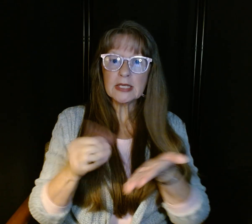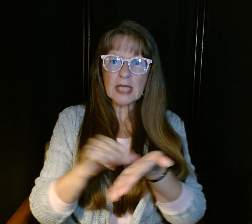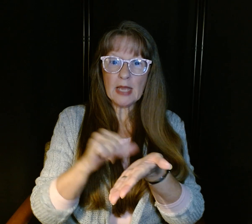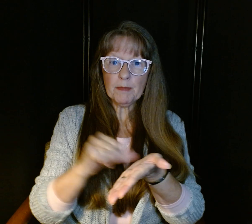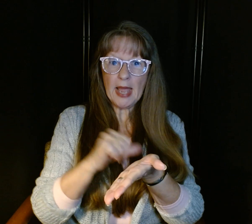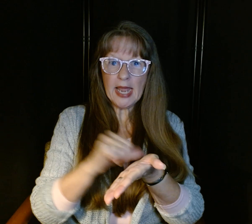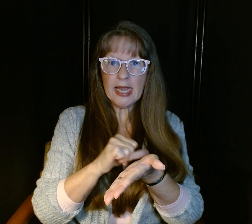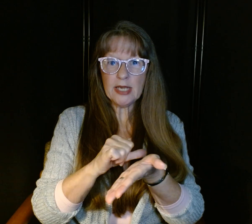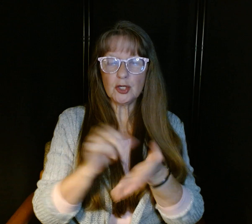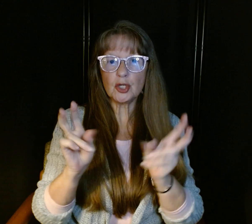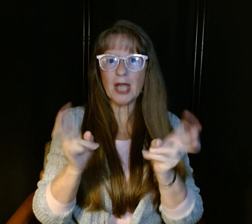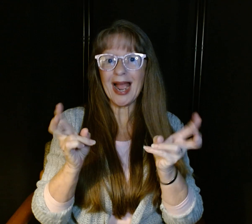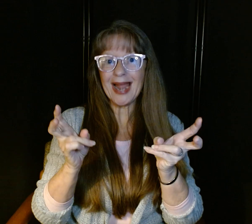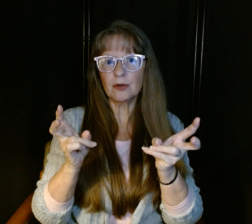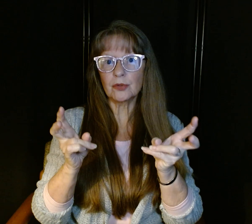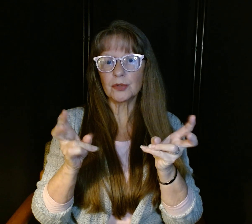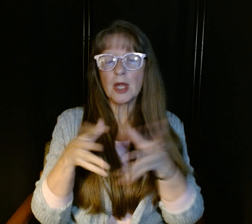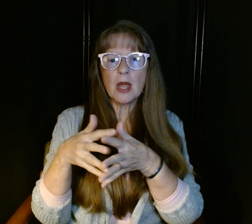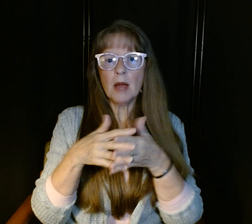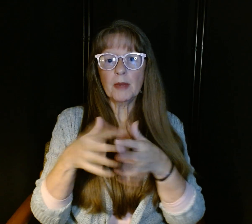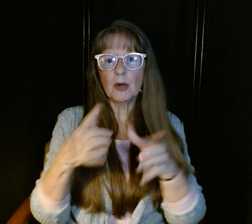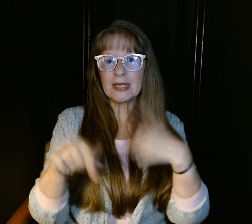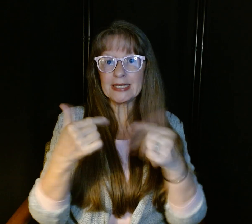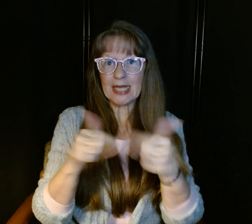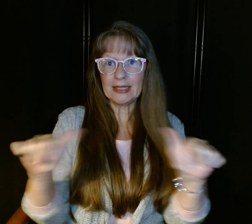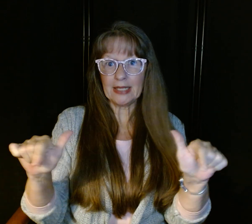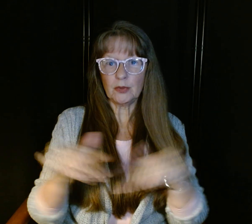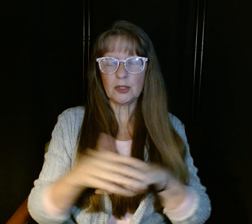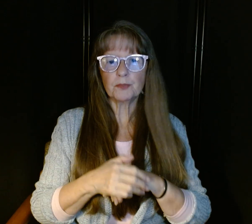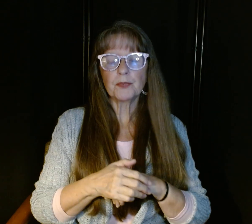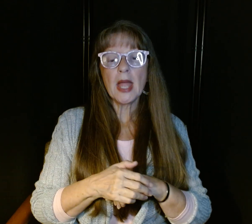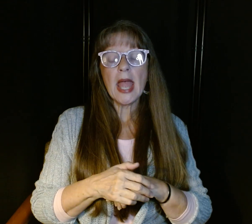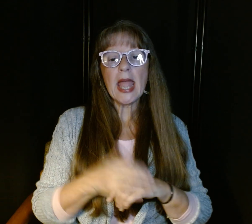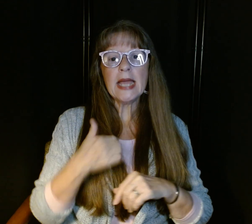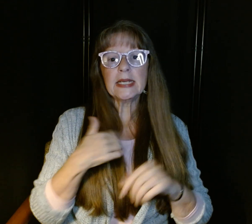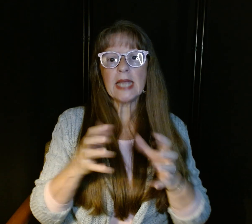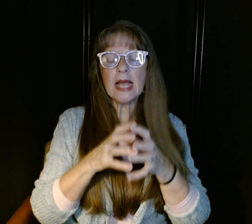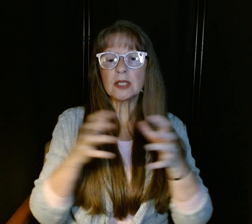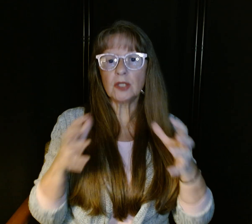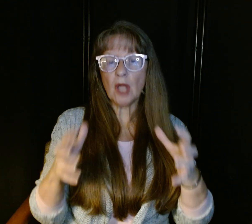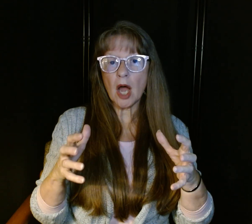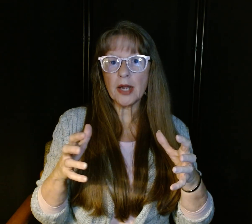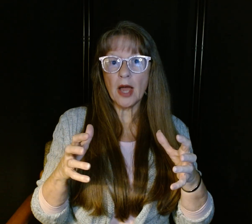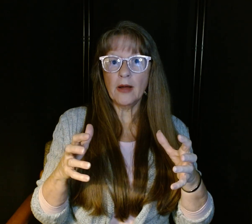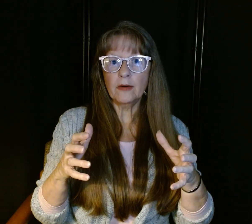a page titled American Sign Language, and it has a lot of,